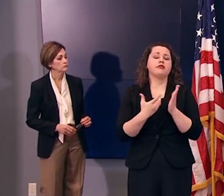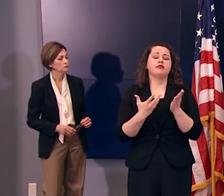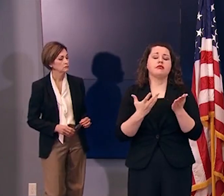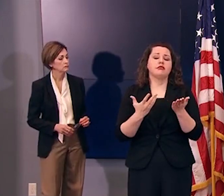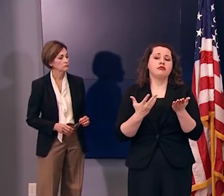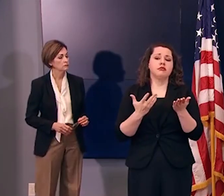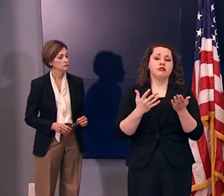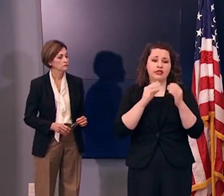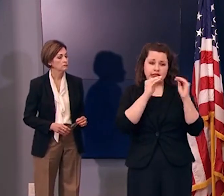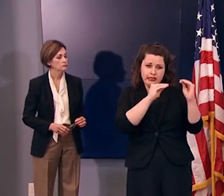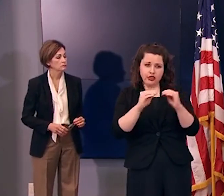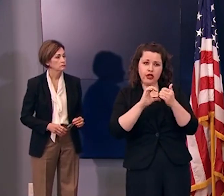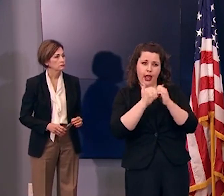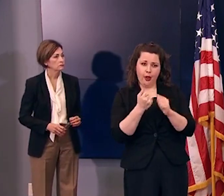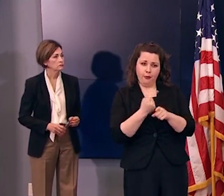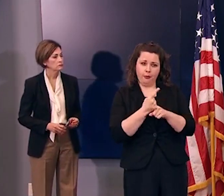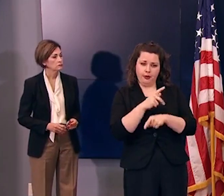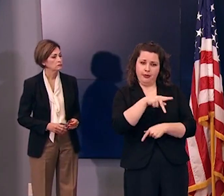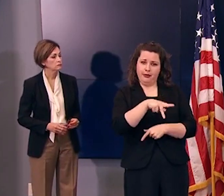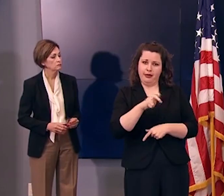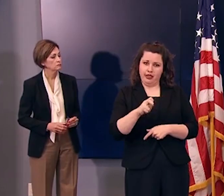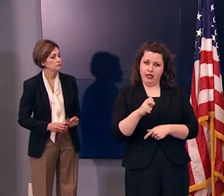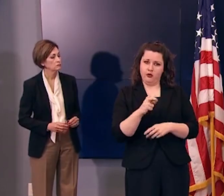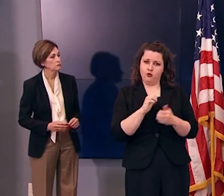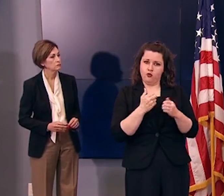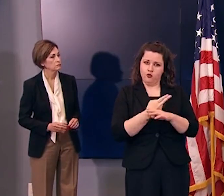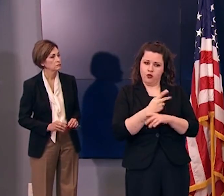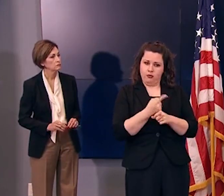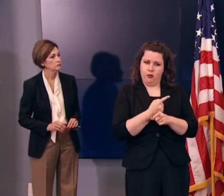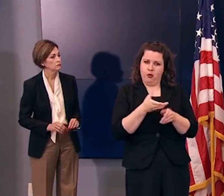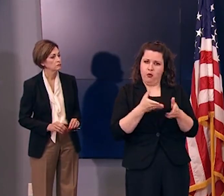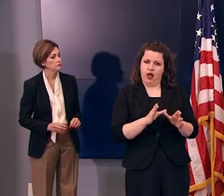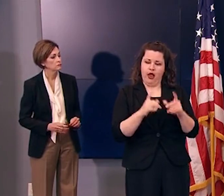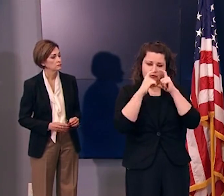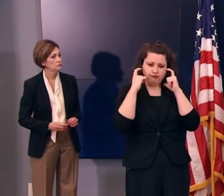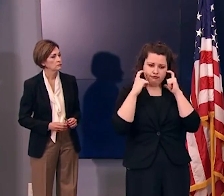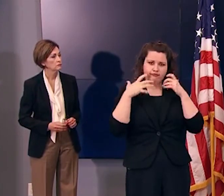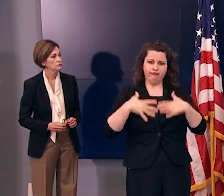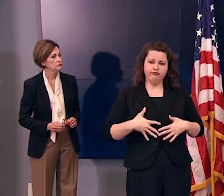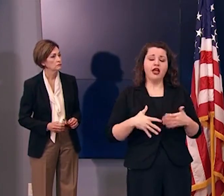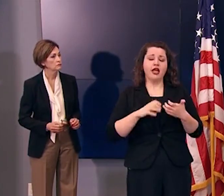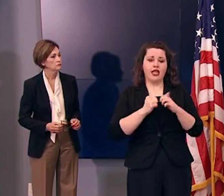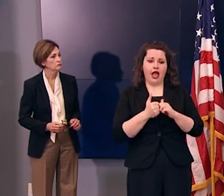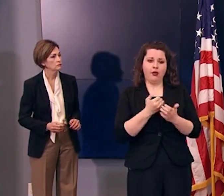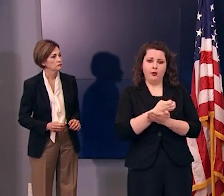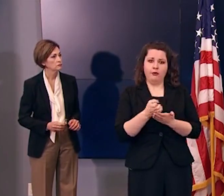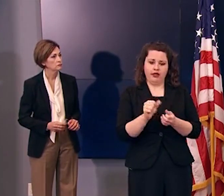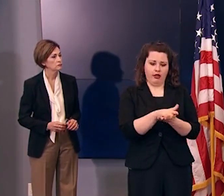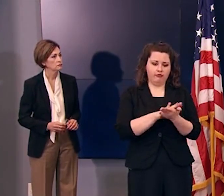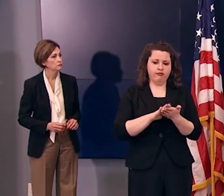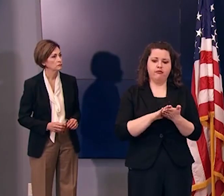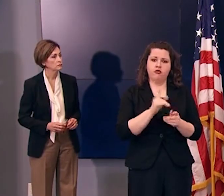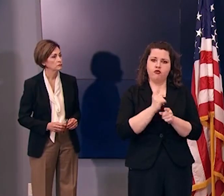to appropriately wear personal protective equipment and how to sanitize equipment correctly to prevent the